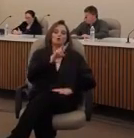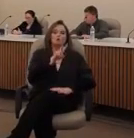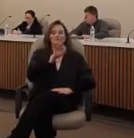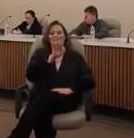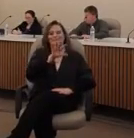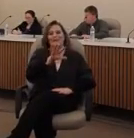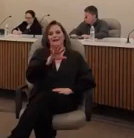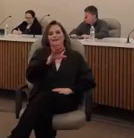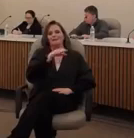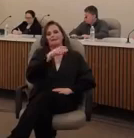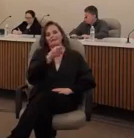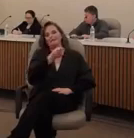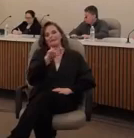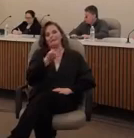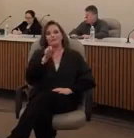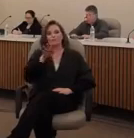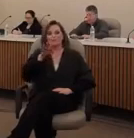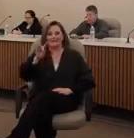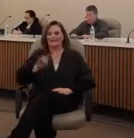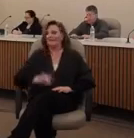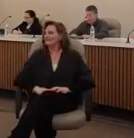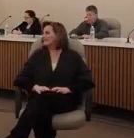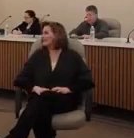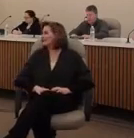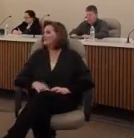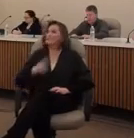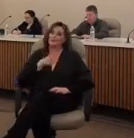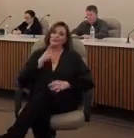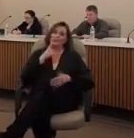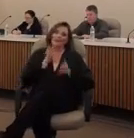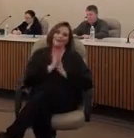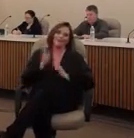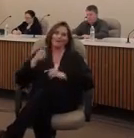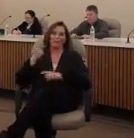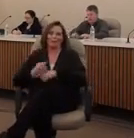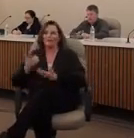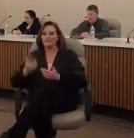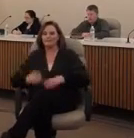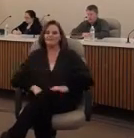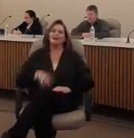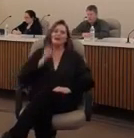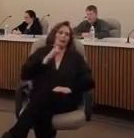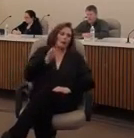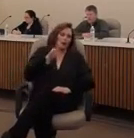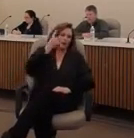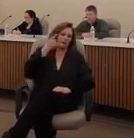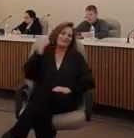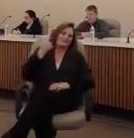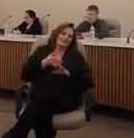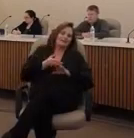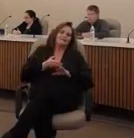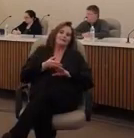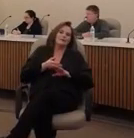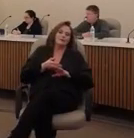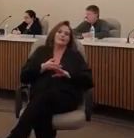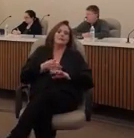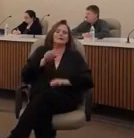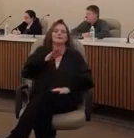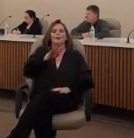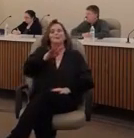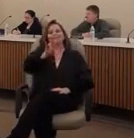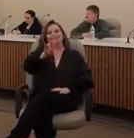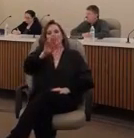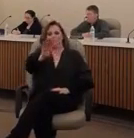295-48. You would ask me that. I believe it is. And which basically has, this is a pre-existing. 47B,